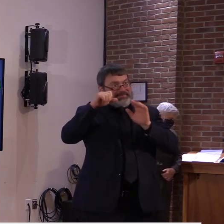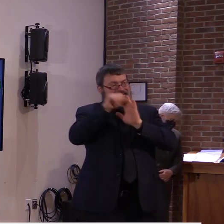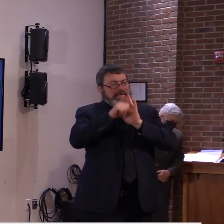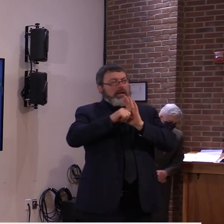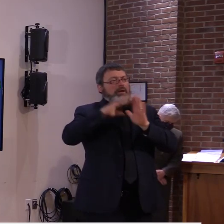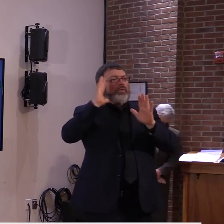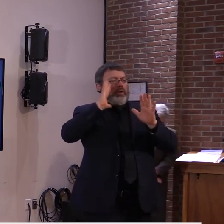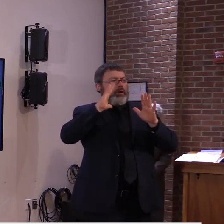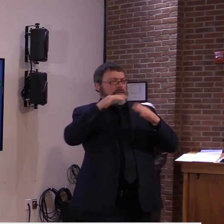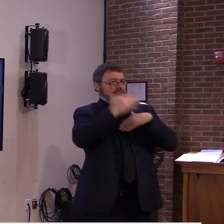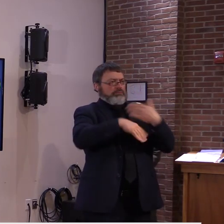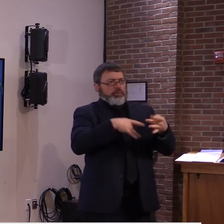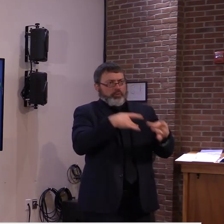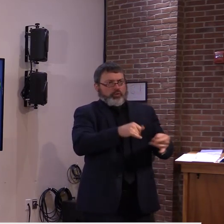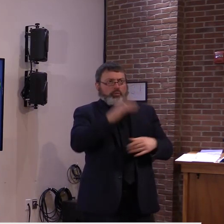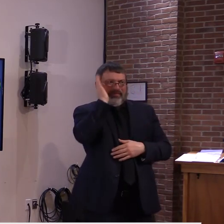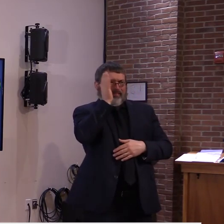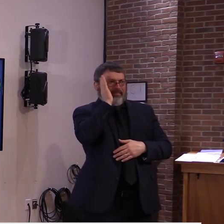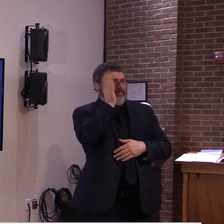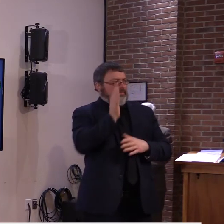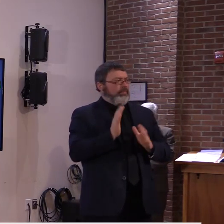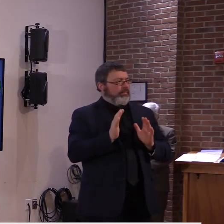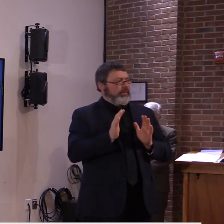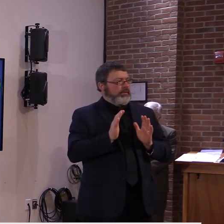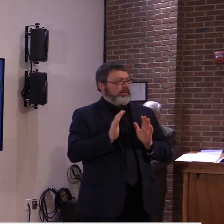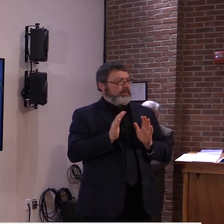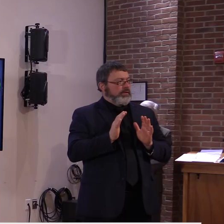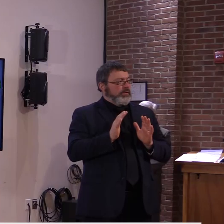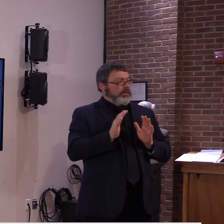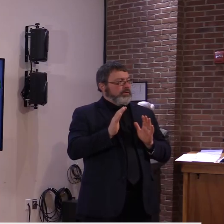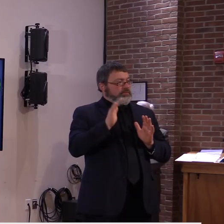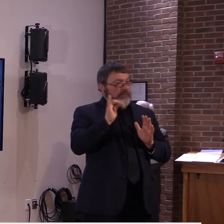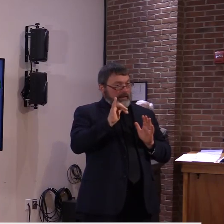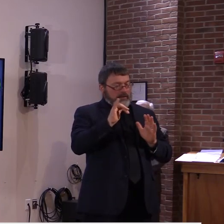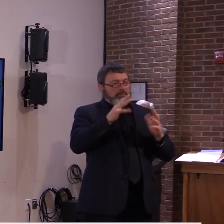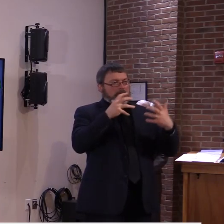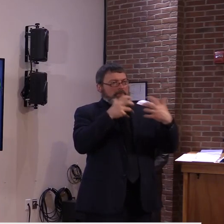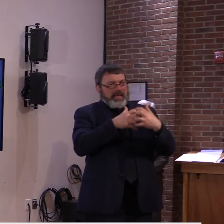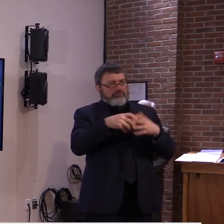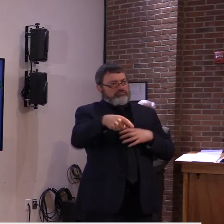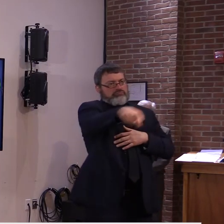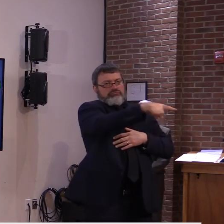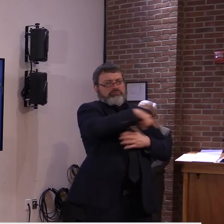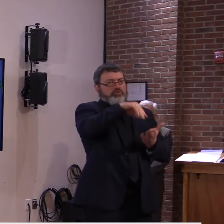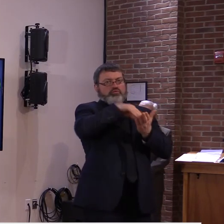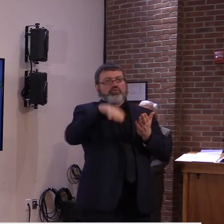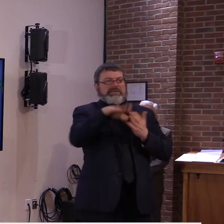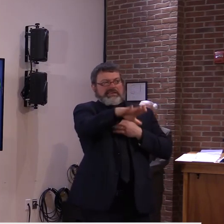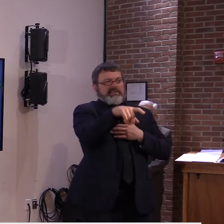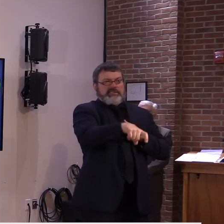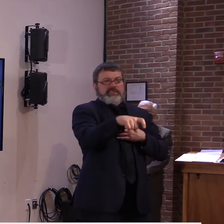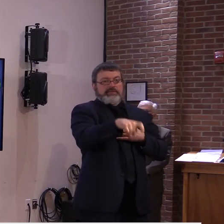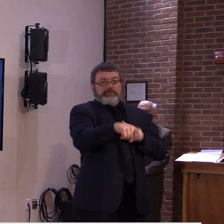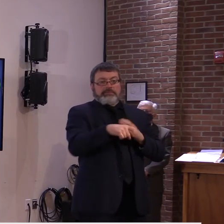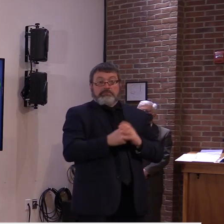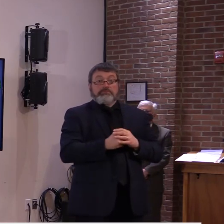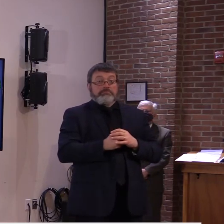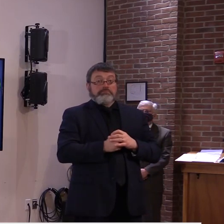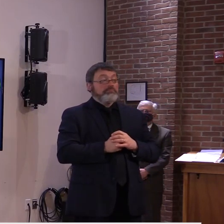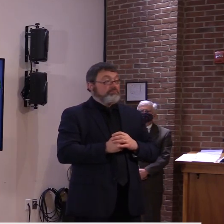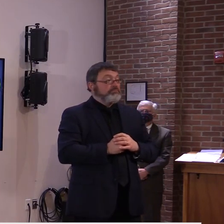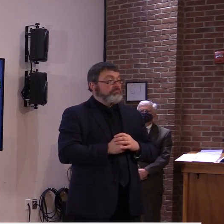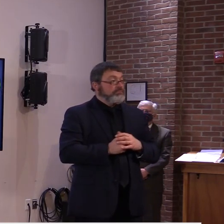plans that will make that interface with state resources more effective and efficient. I want to use the word triage, but we want to make sure